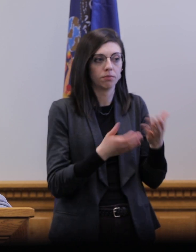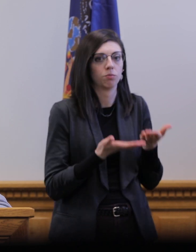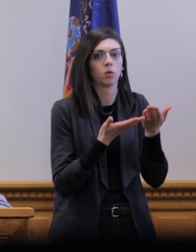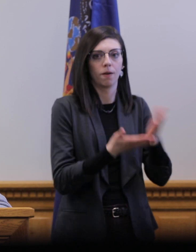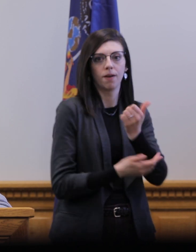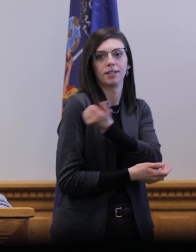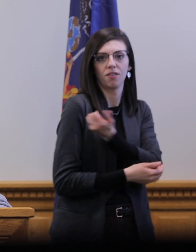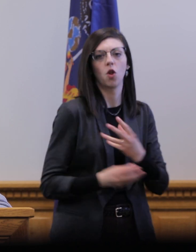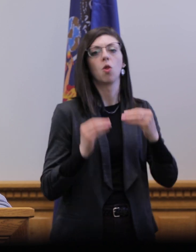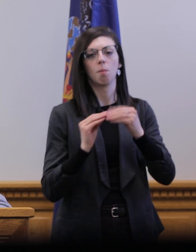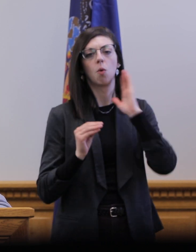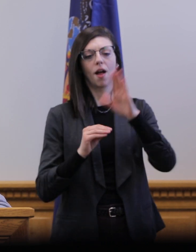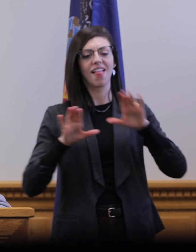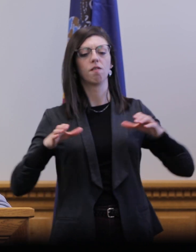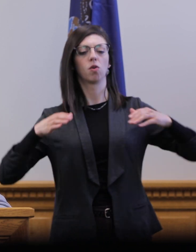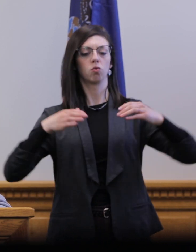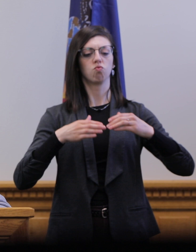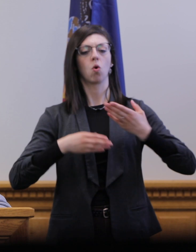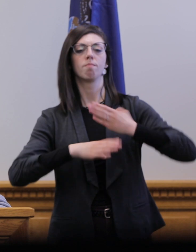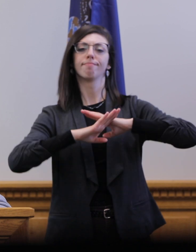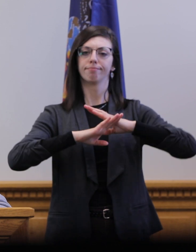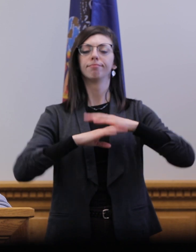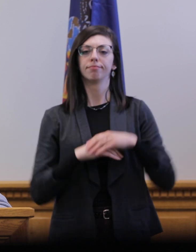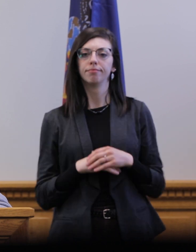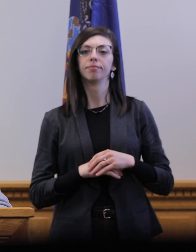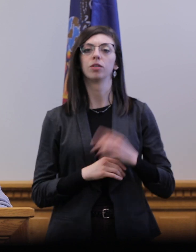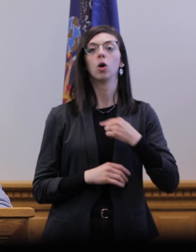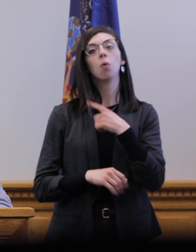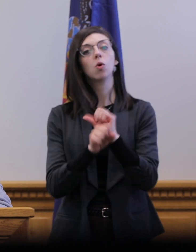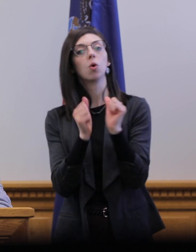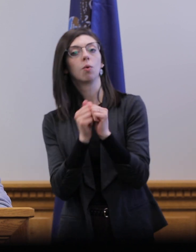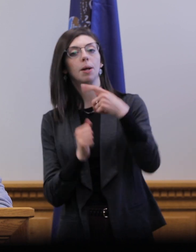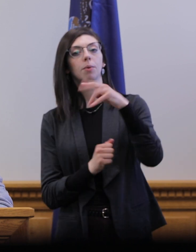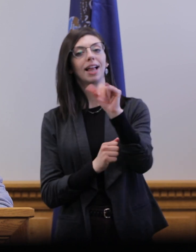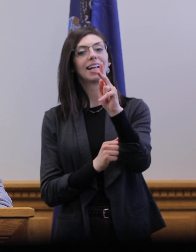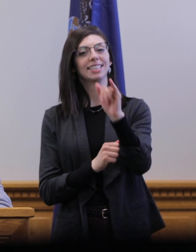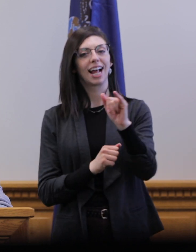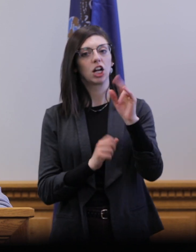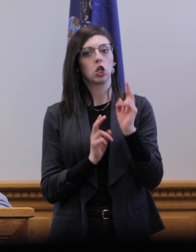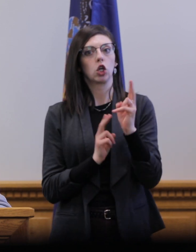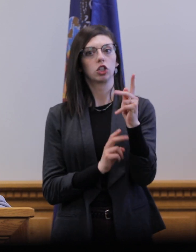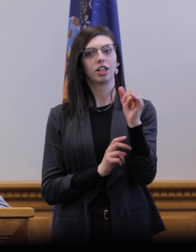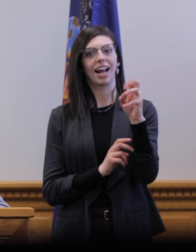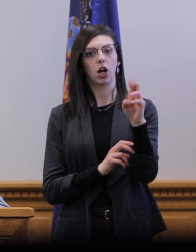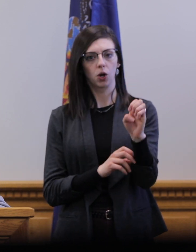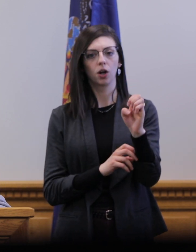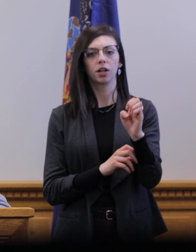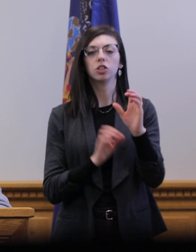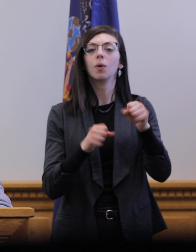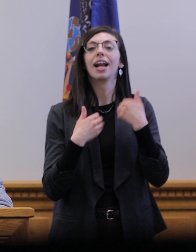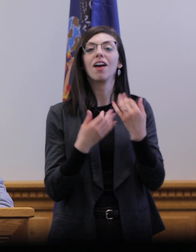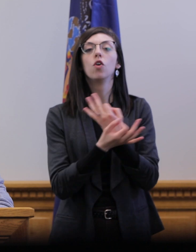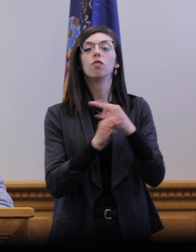immunity. The health department is partnering with Pulaski Urgent Care to provide Oswego County residents free